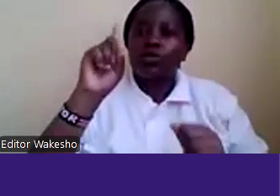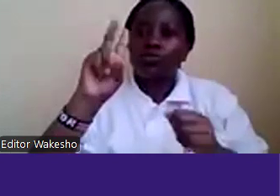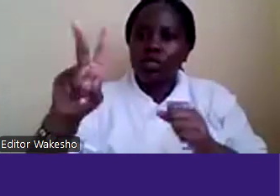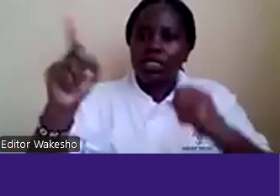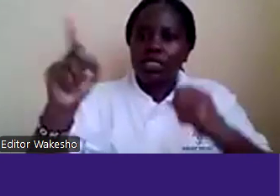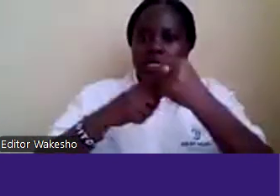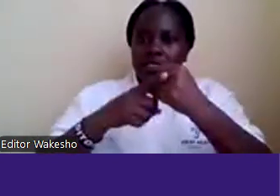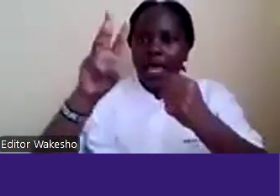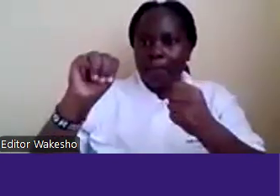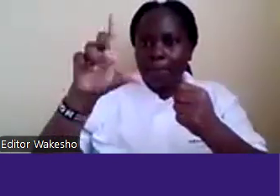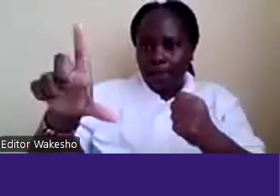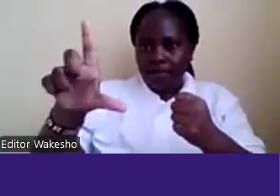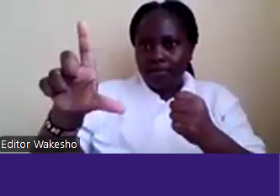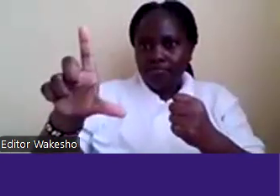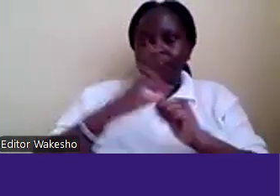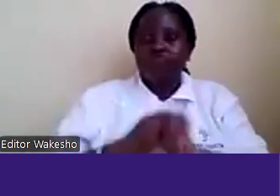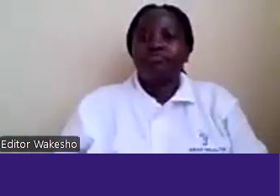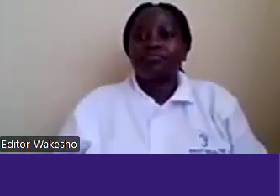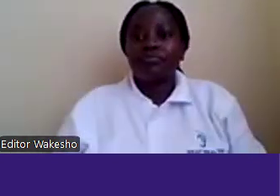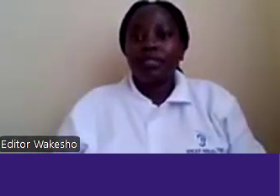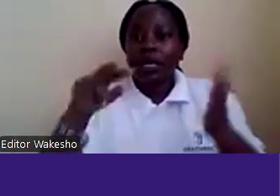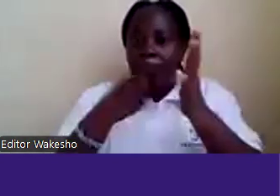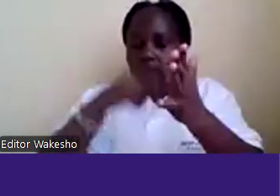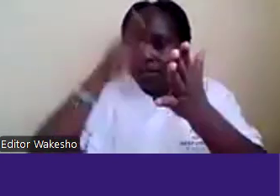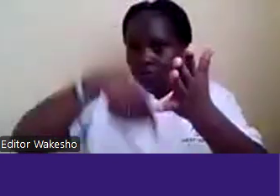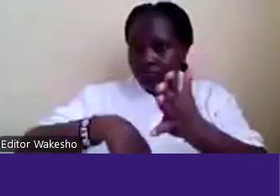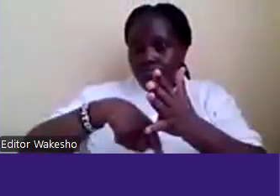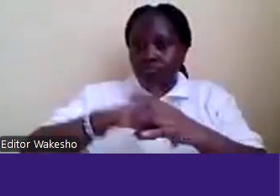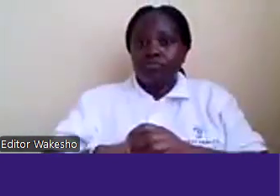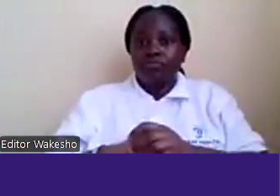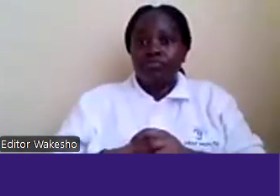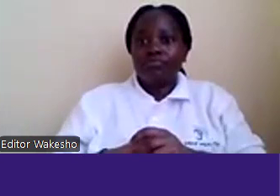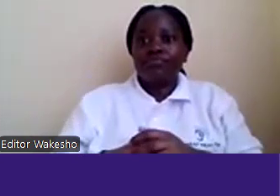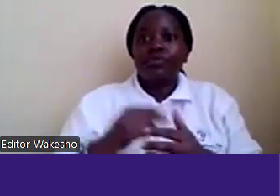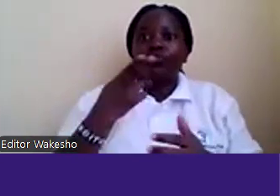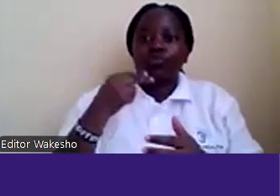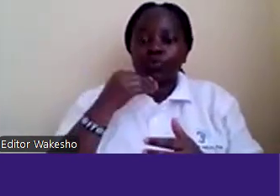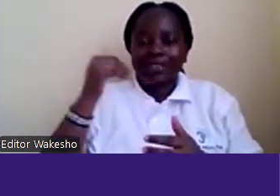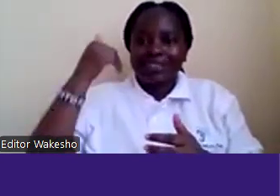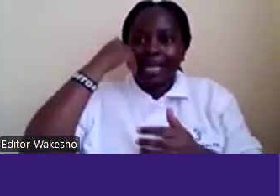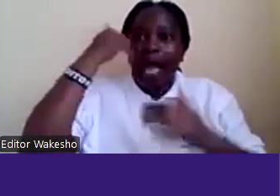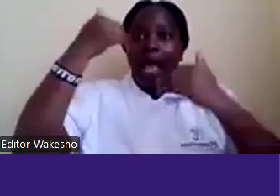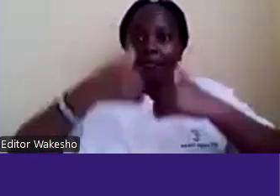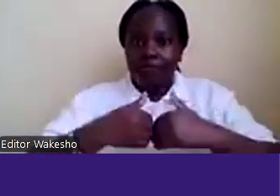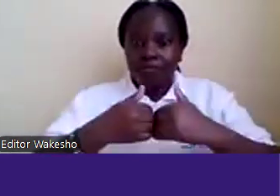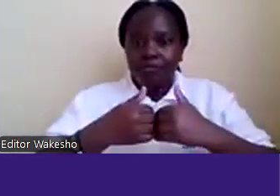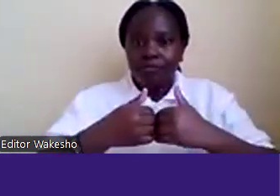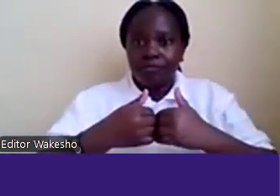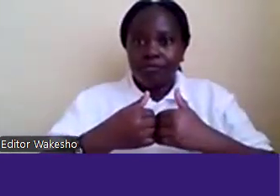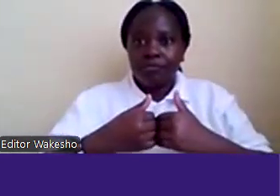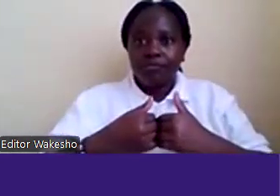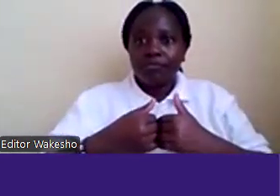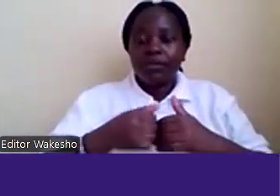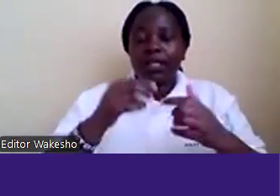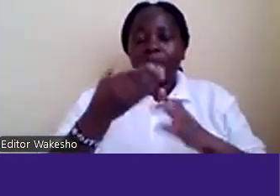milligrams per deciliter, this is now the diabetic spectrum. Then you can be pre-diabetic, then it